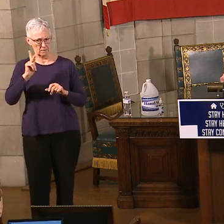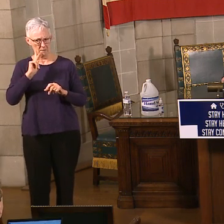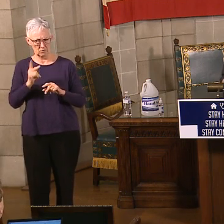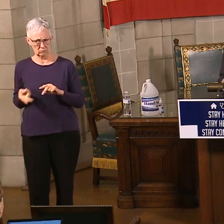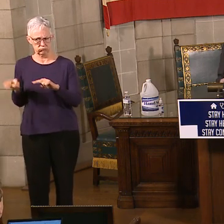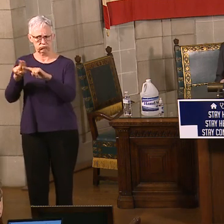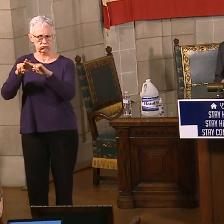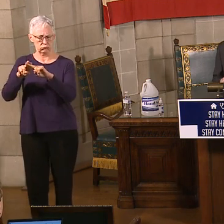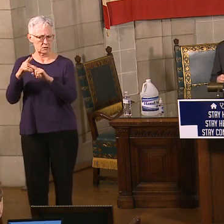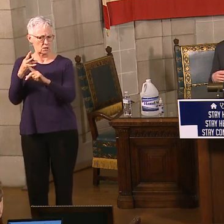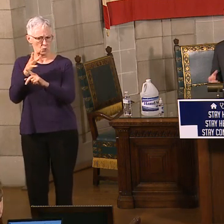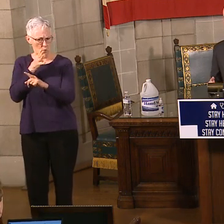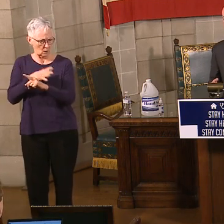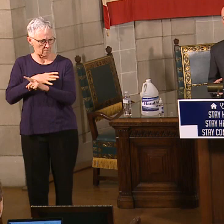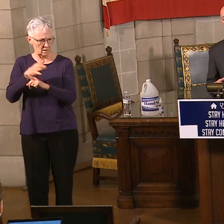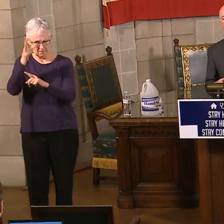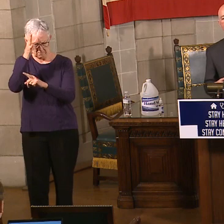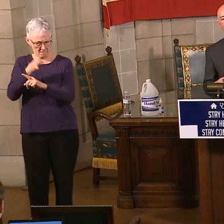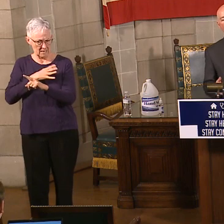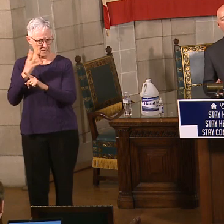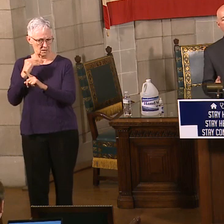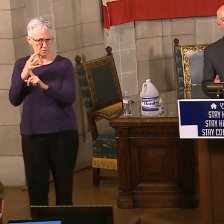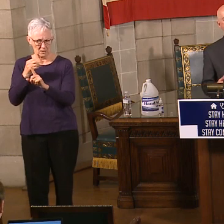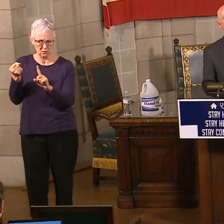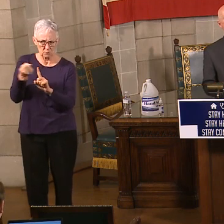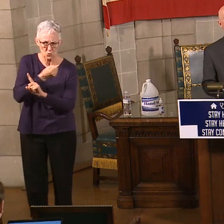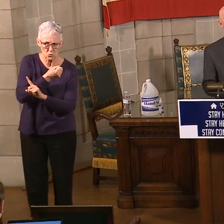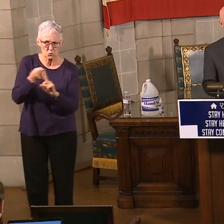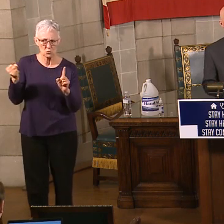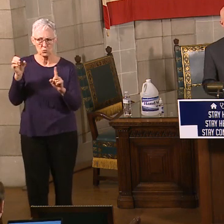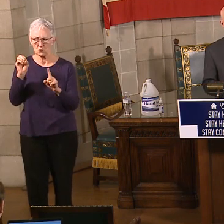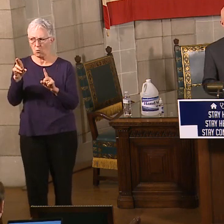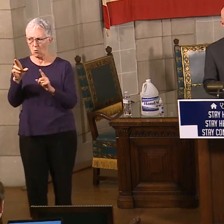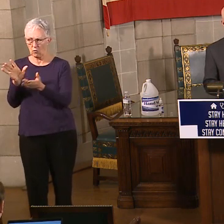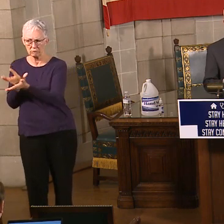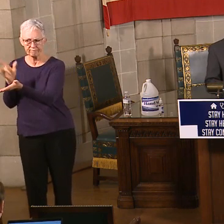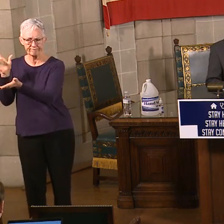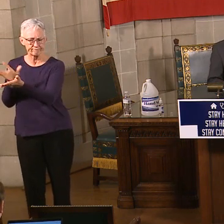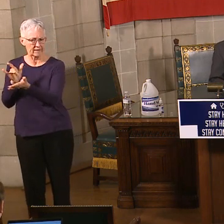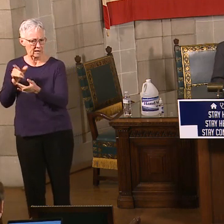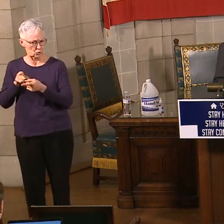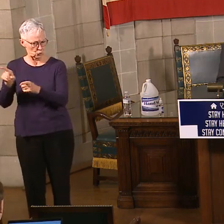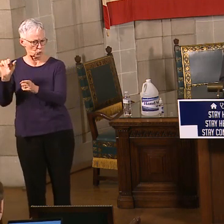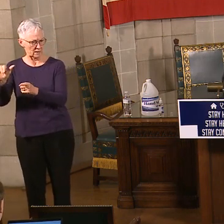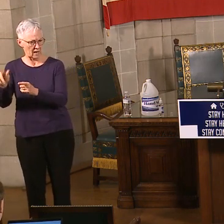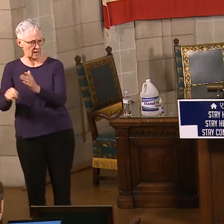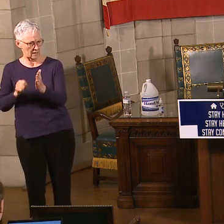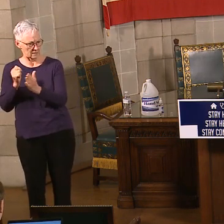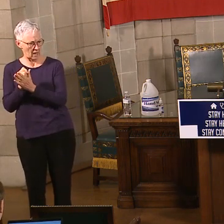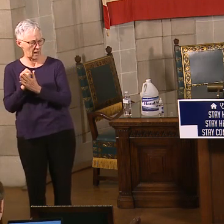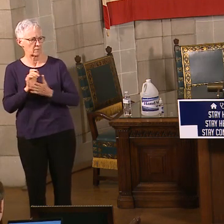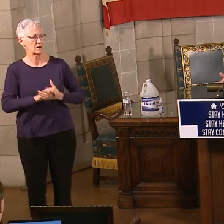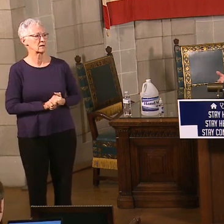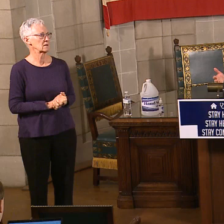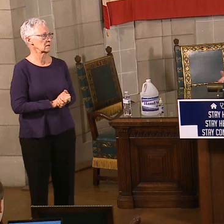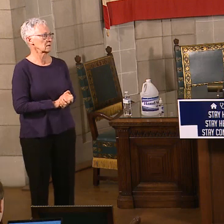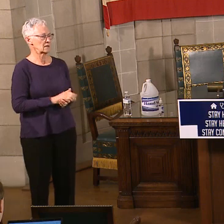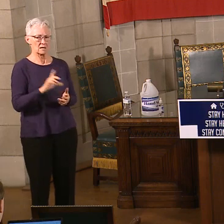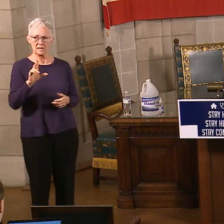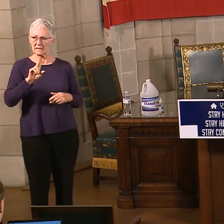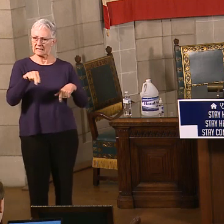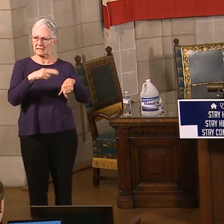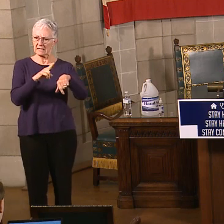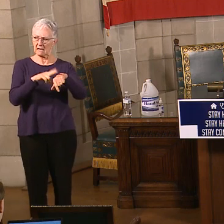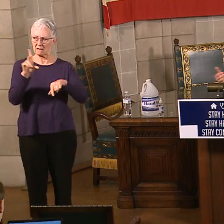this happening during Hurricane Katrina and Hurricane Floyd in 1999. During Deepwater Horizon, for example, the National Domestic